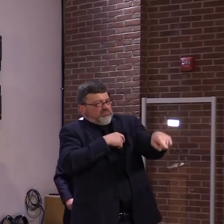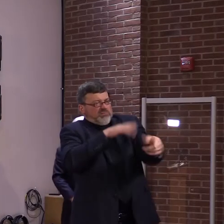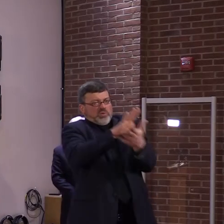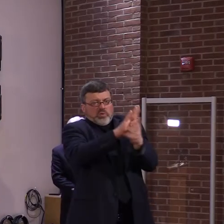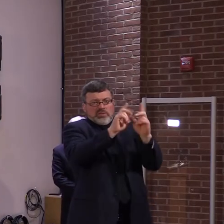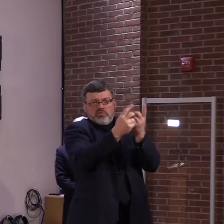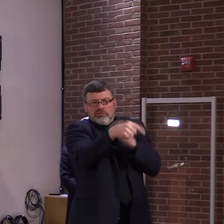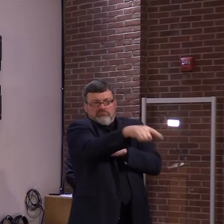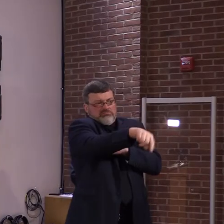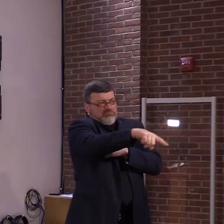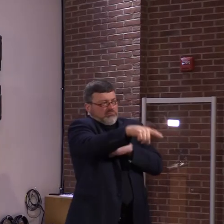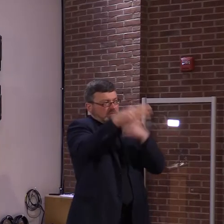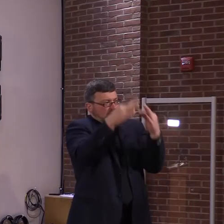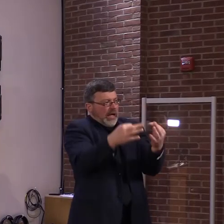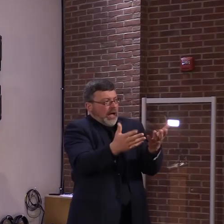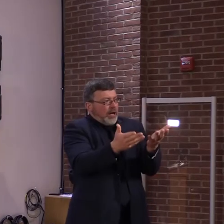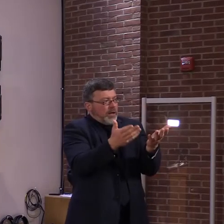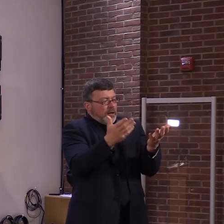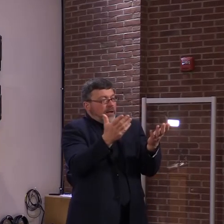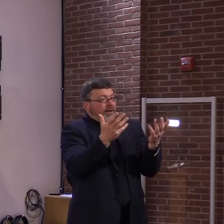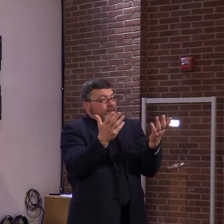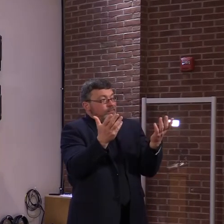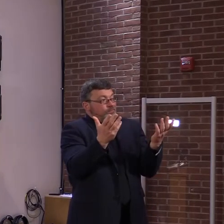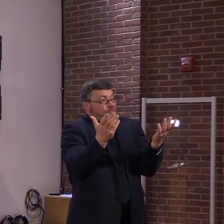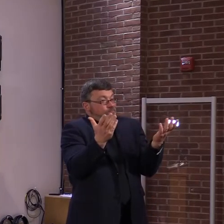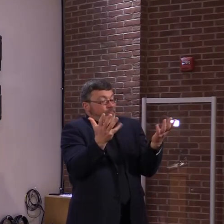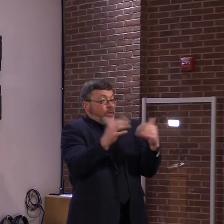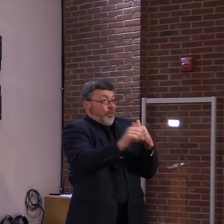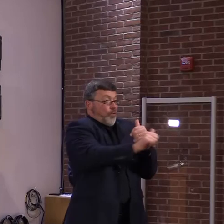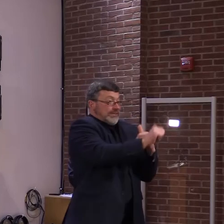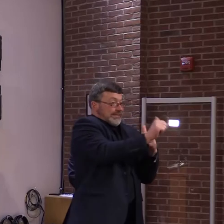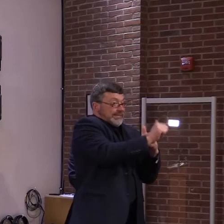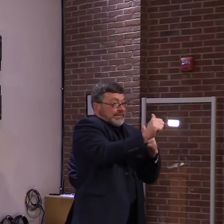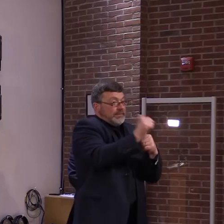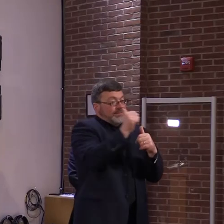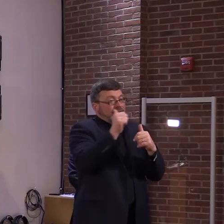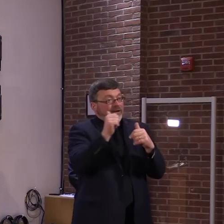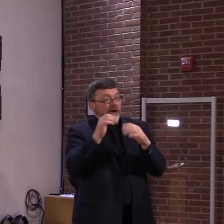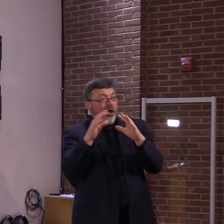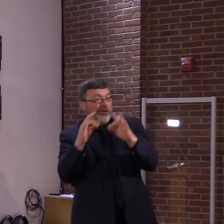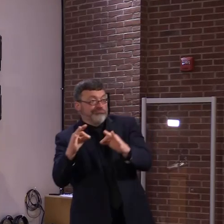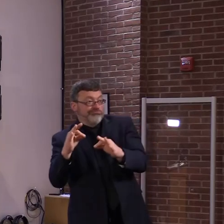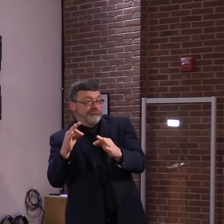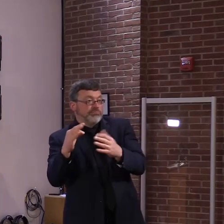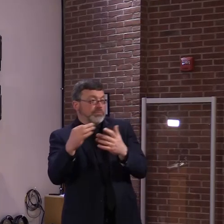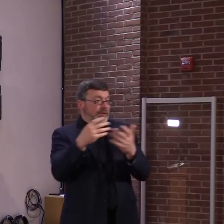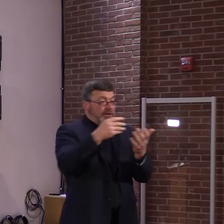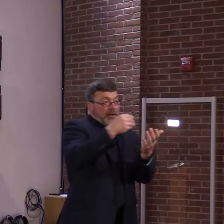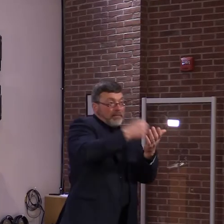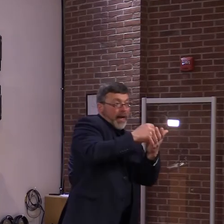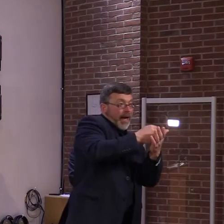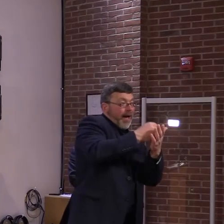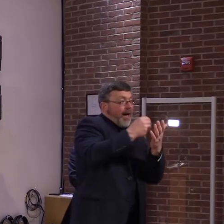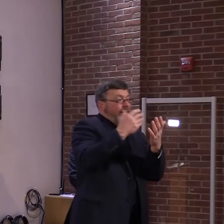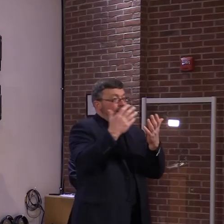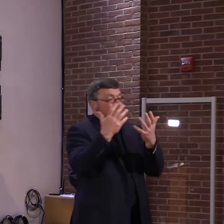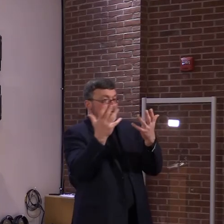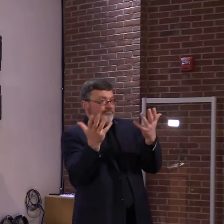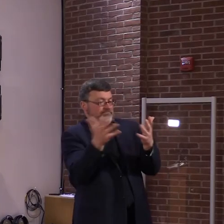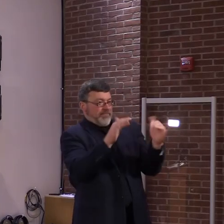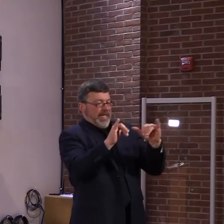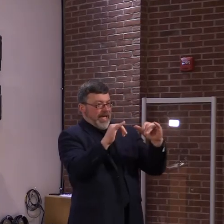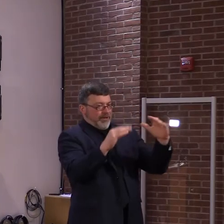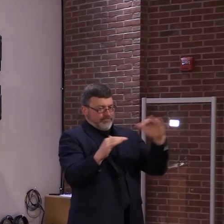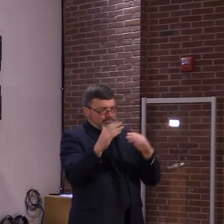place, and with the existing facilities and all of the measurements that were being done, is it